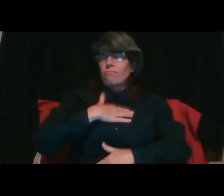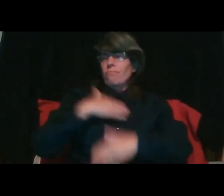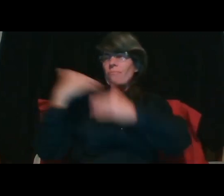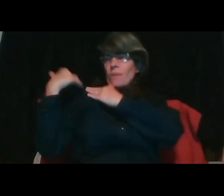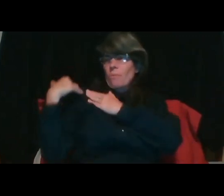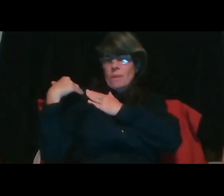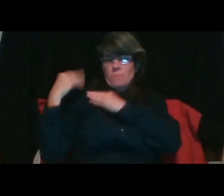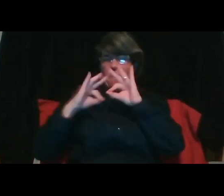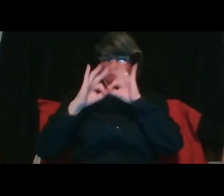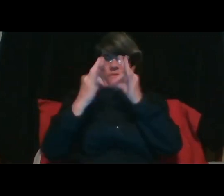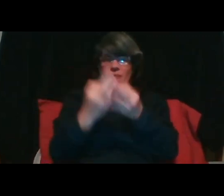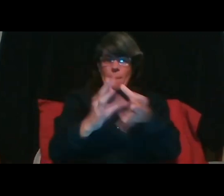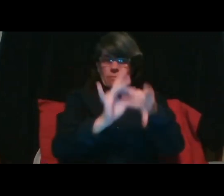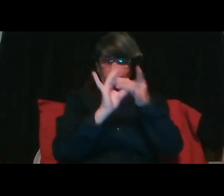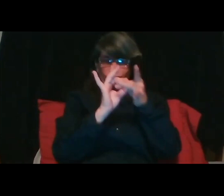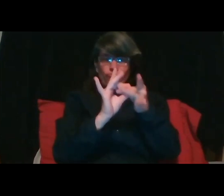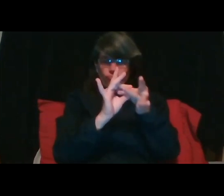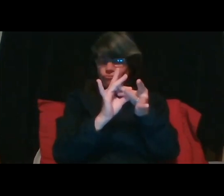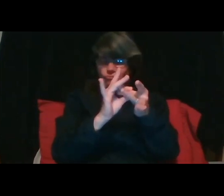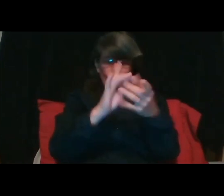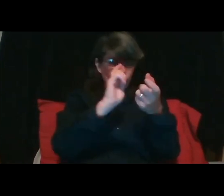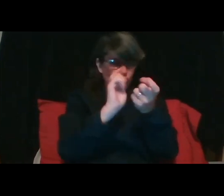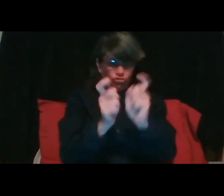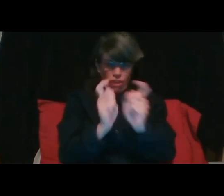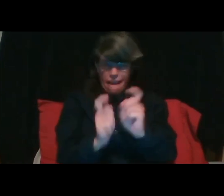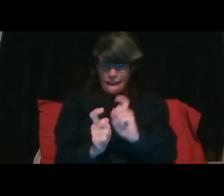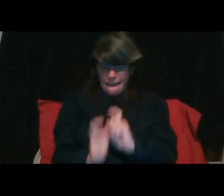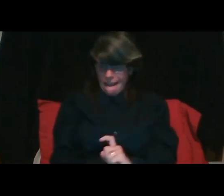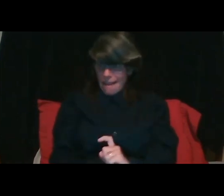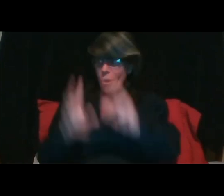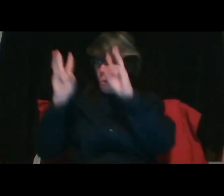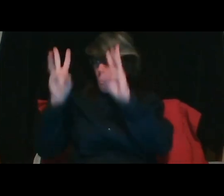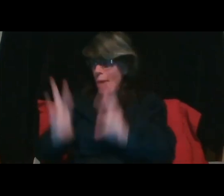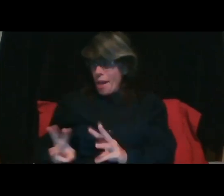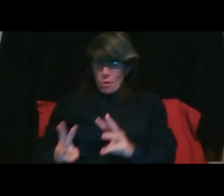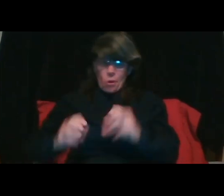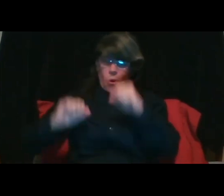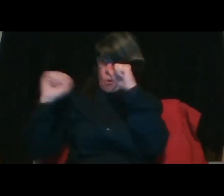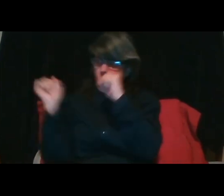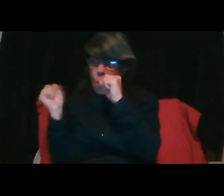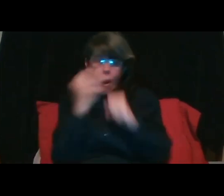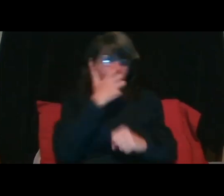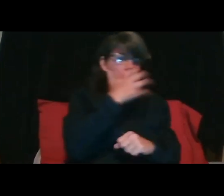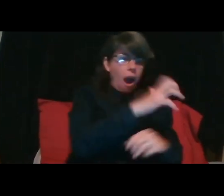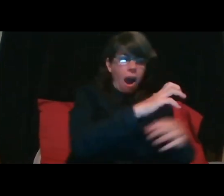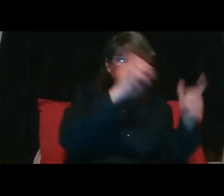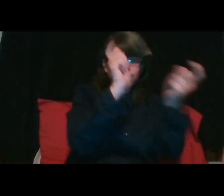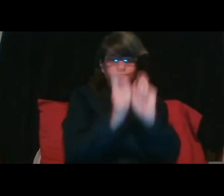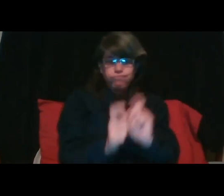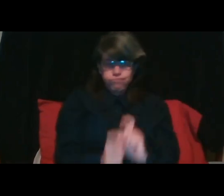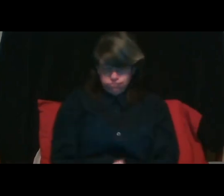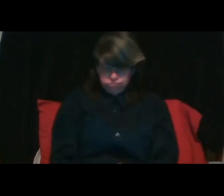How they change with fluidity of seasons, and how some are no longer here except in heart